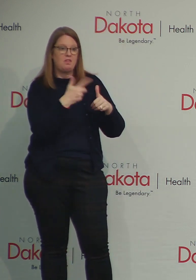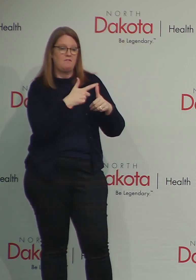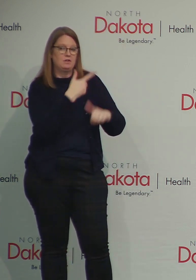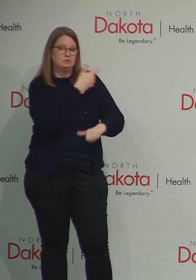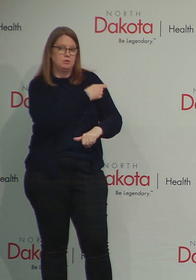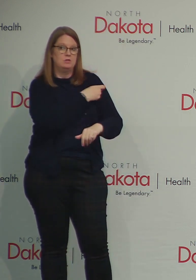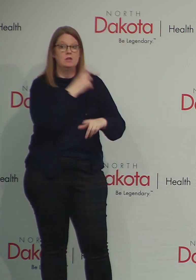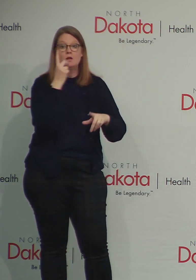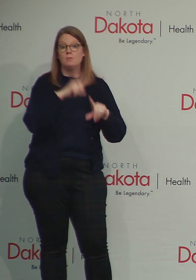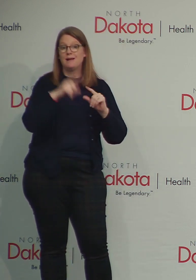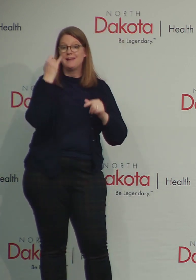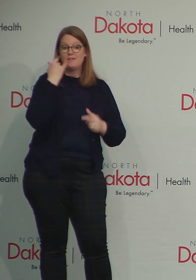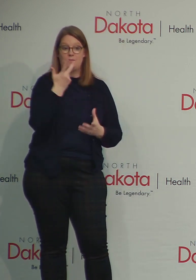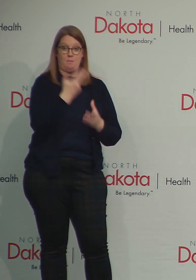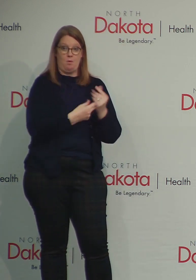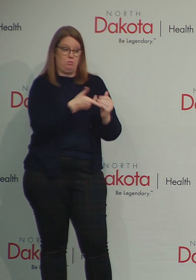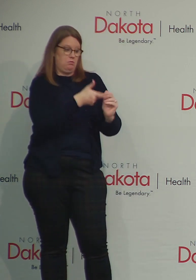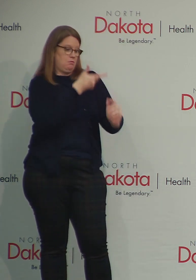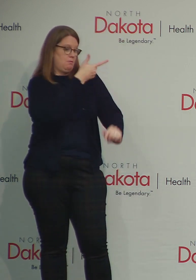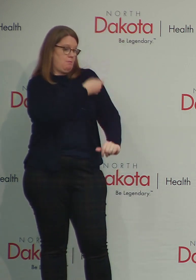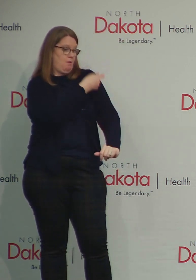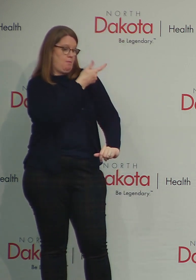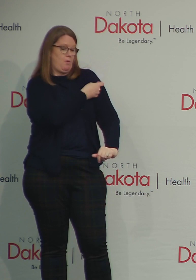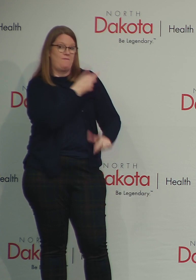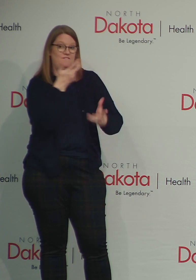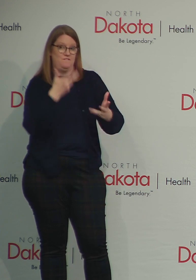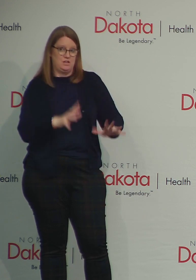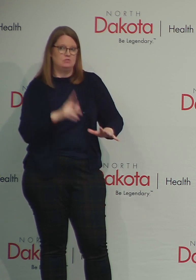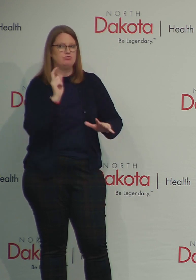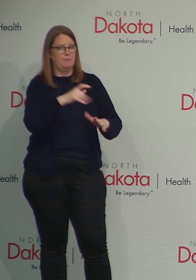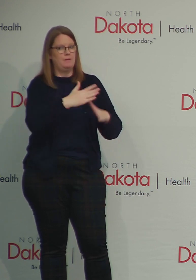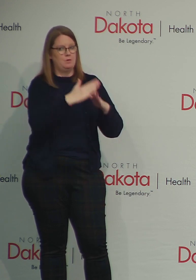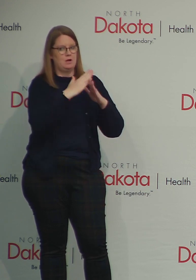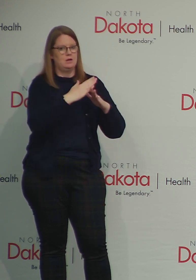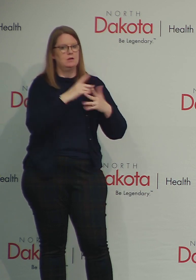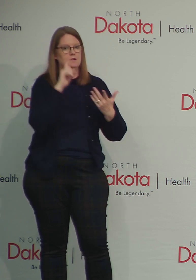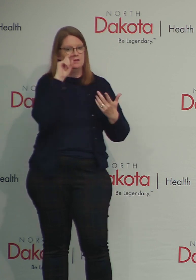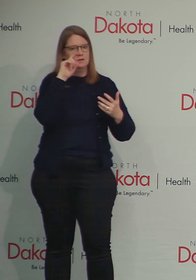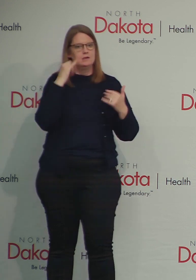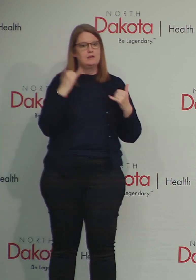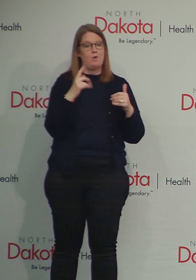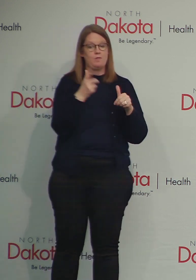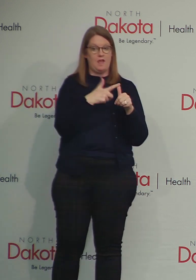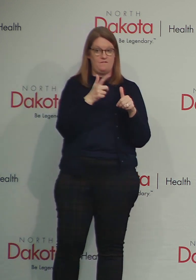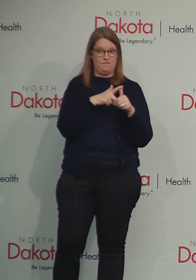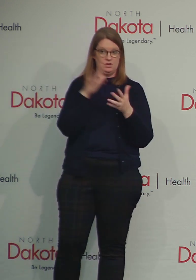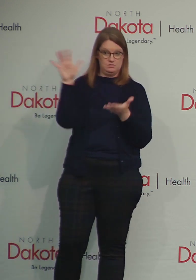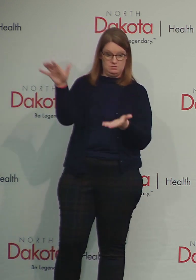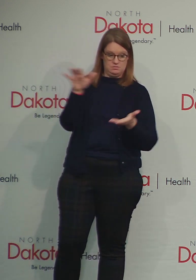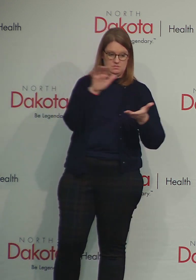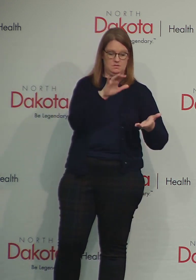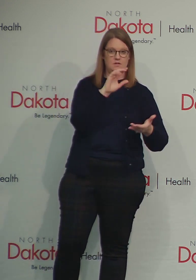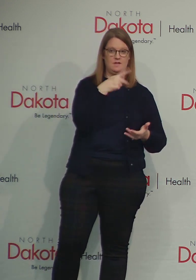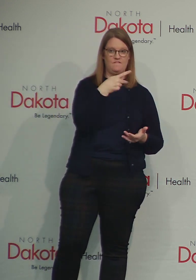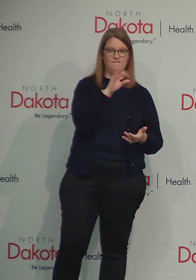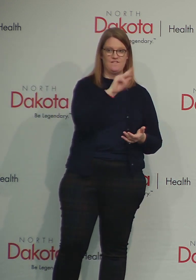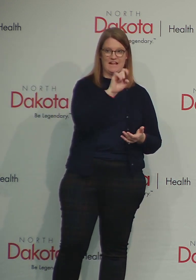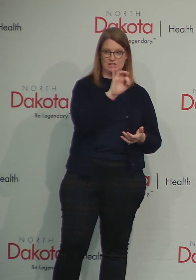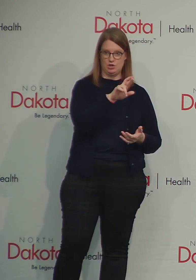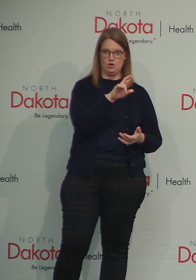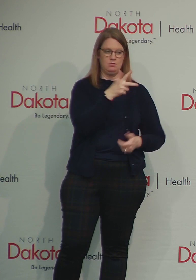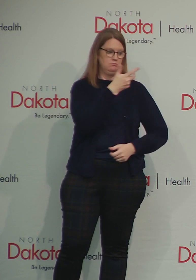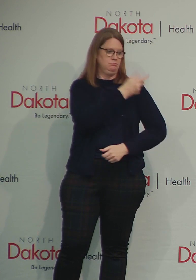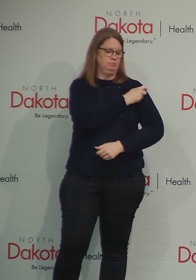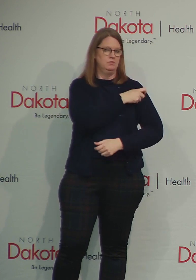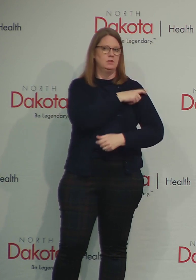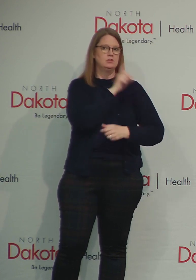people receive both doses. And so for the people initially vaccinated with our first shipment of Pfizer doses, they could be